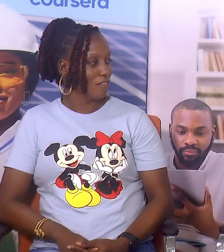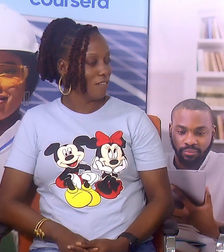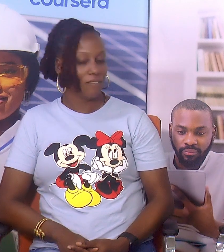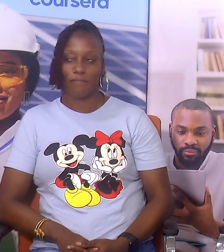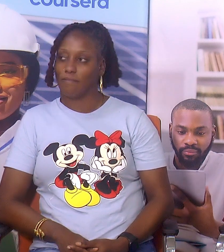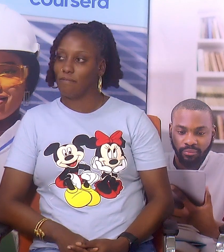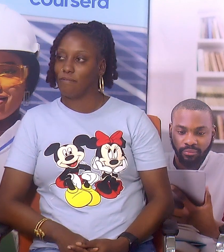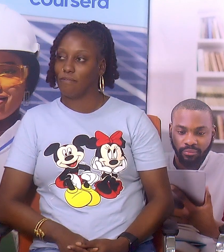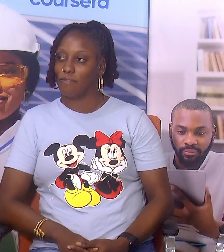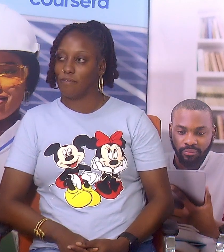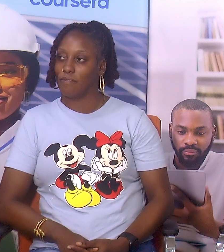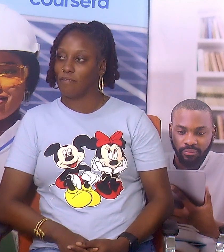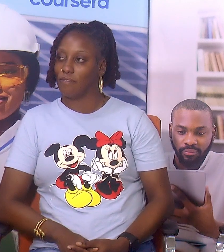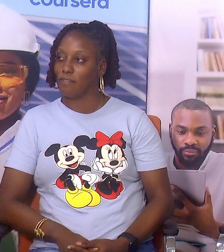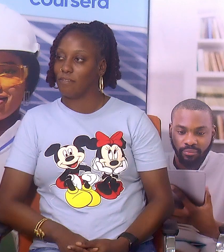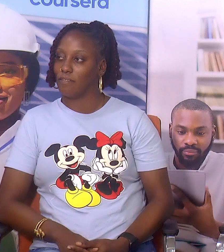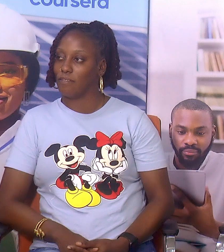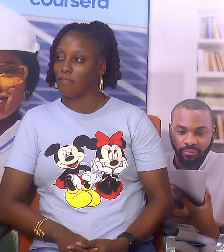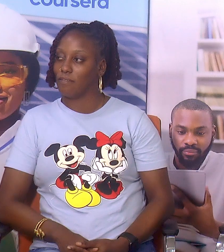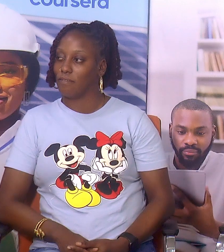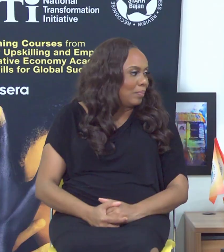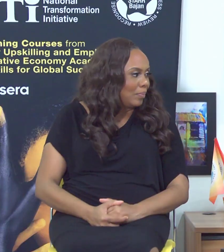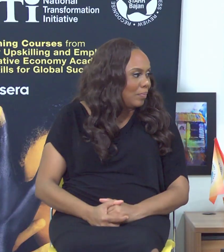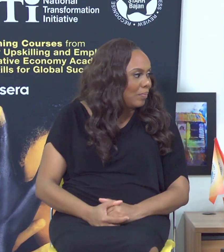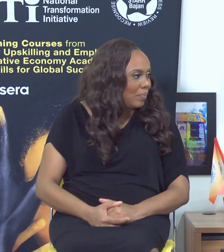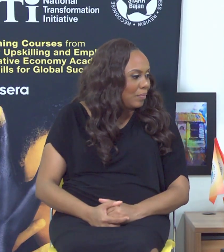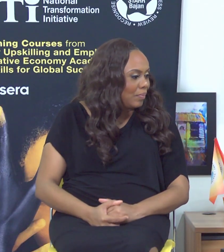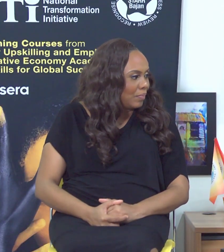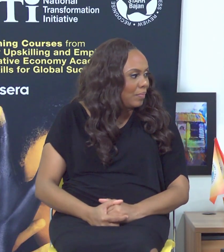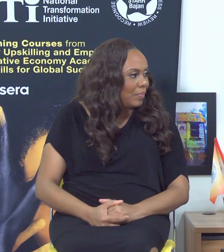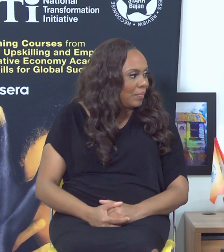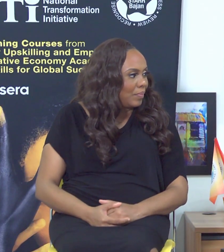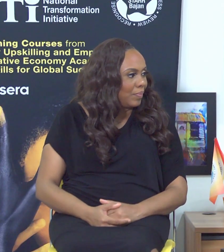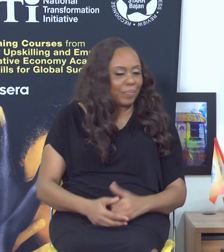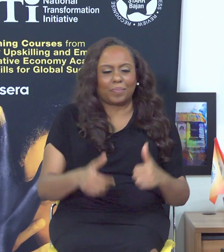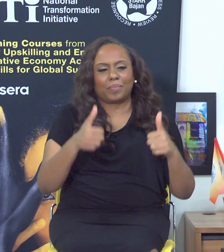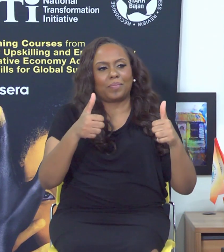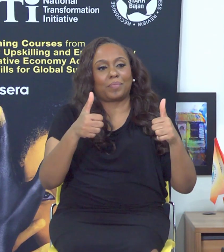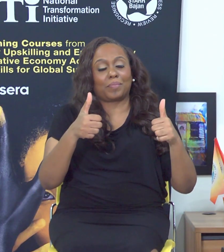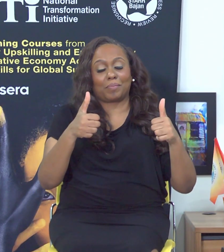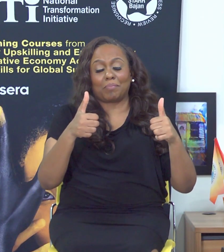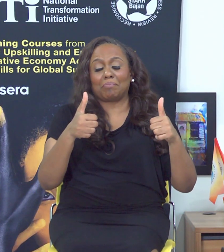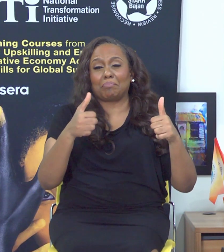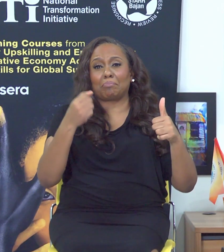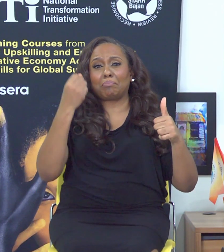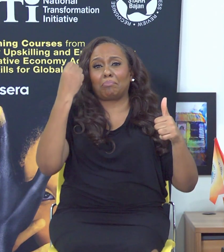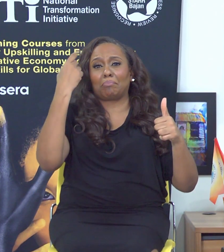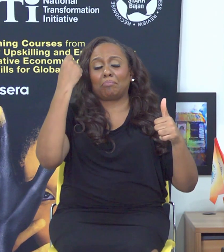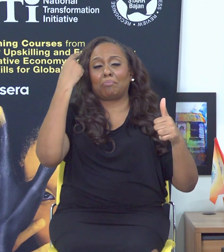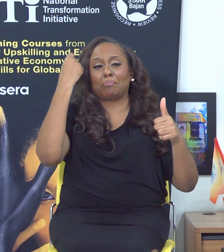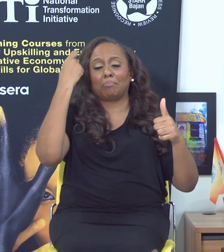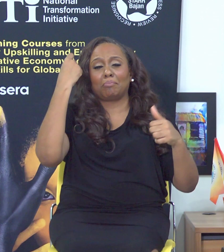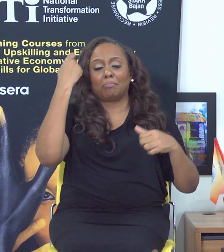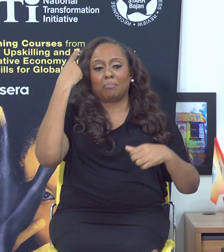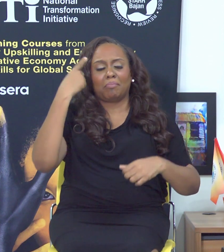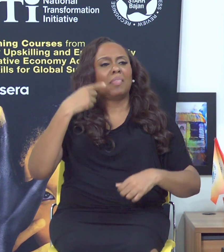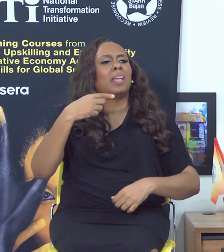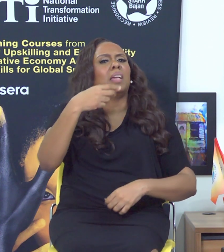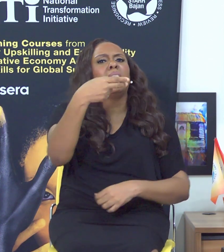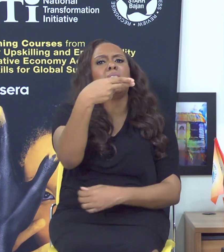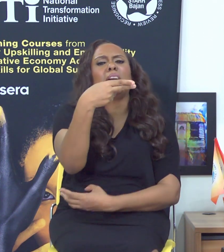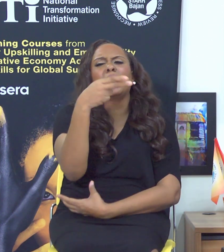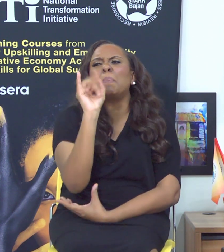don't accept that, period. That's it. It makes sense because the term